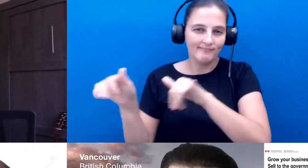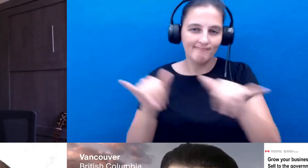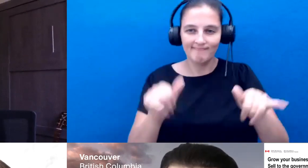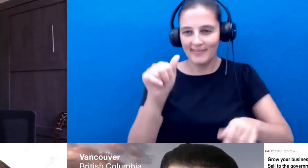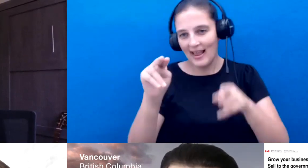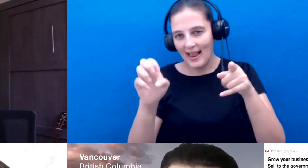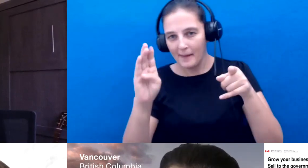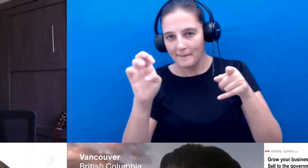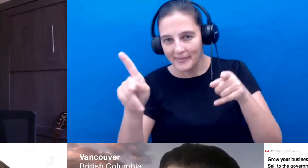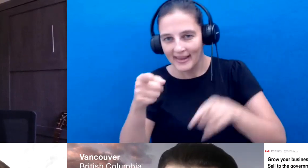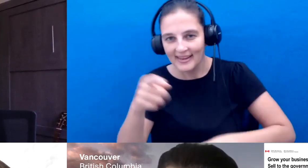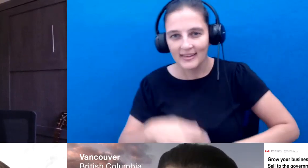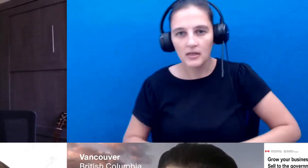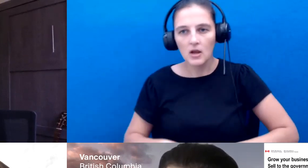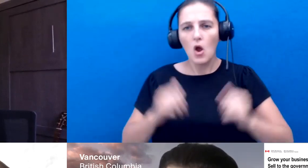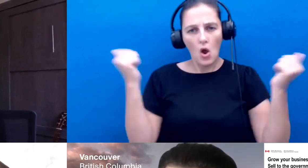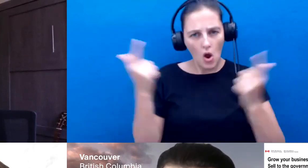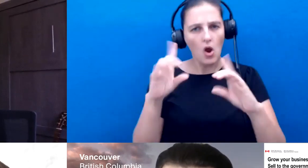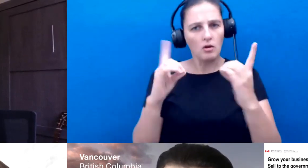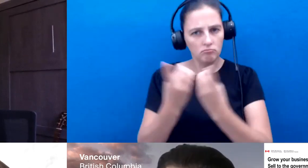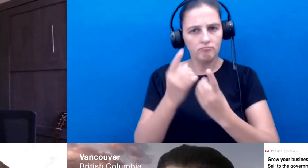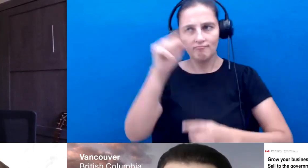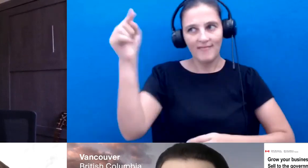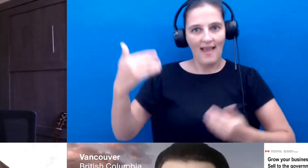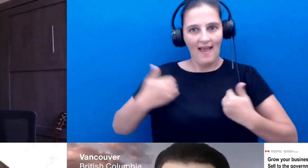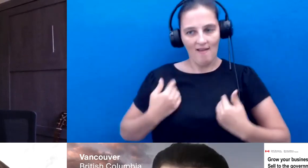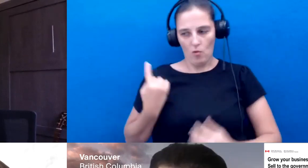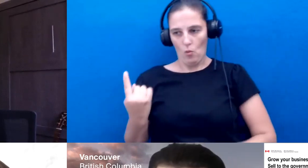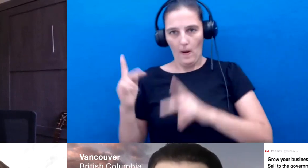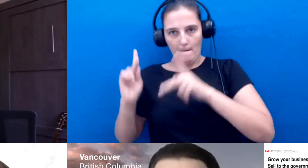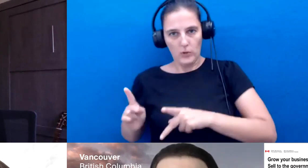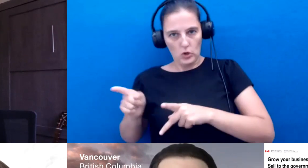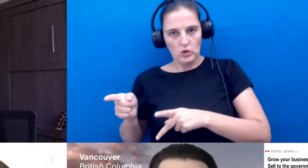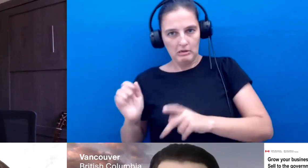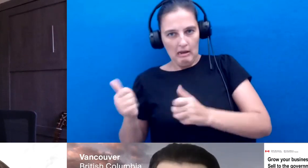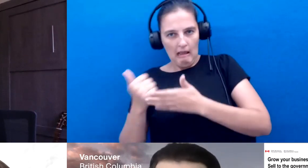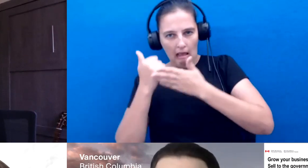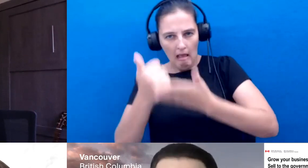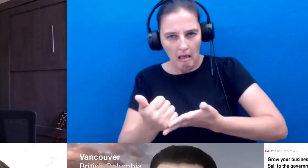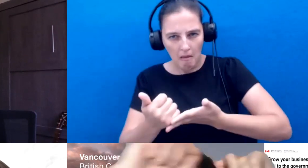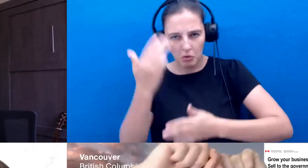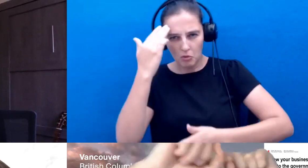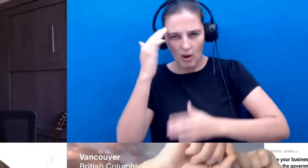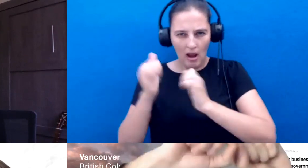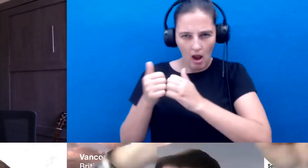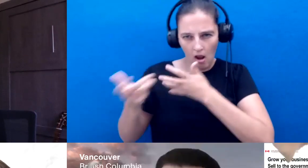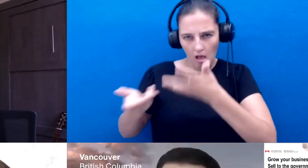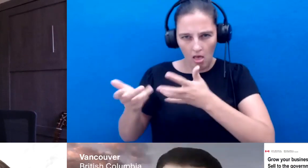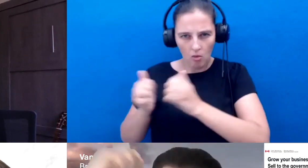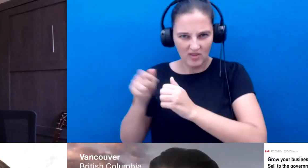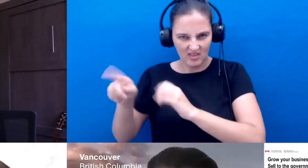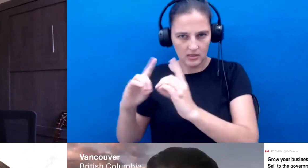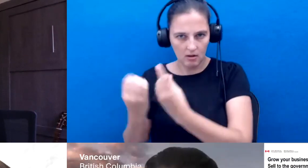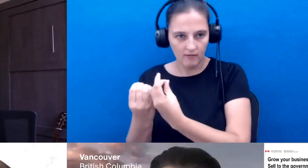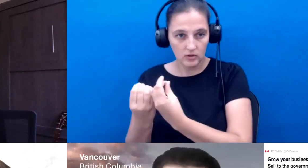that can help you navigate where that program lives. We're sort of that, the umbrella